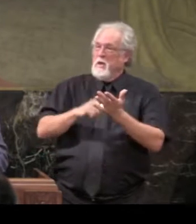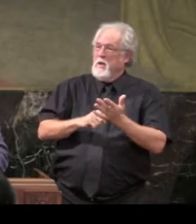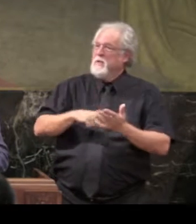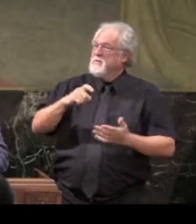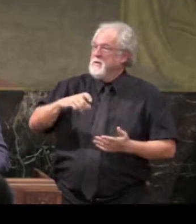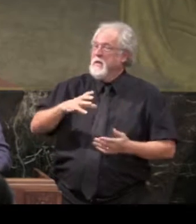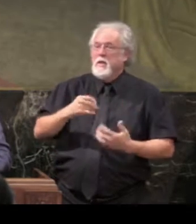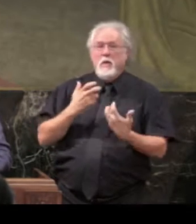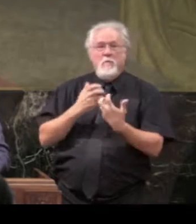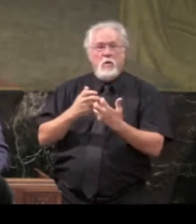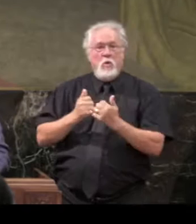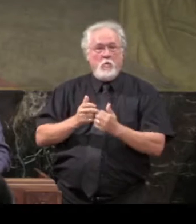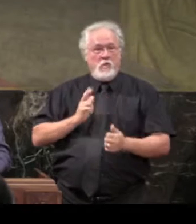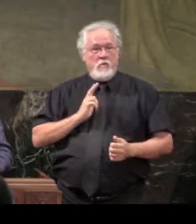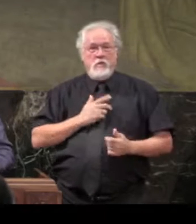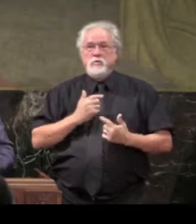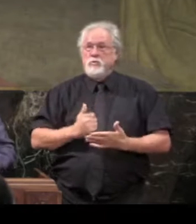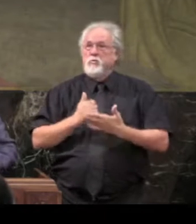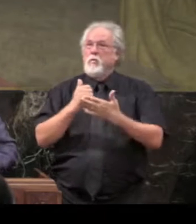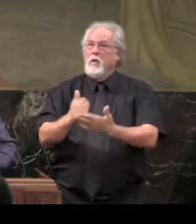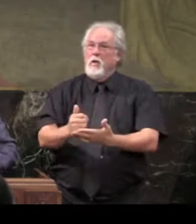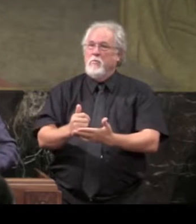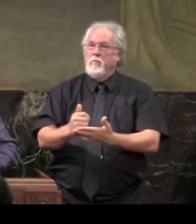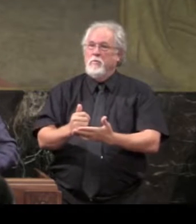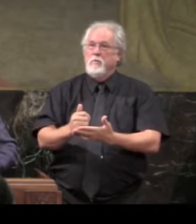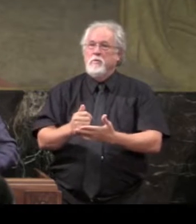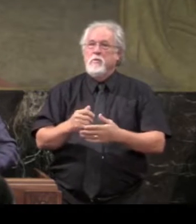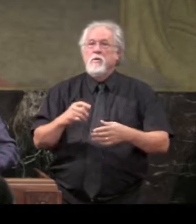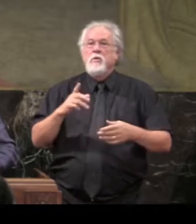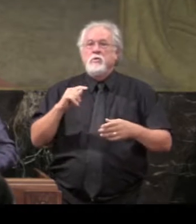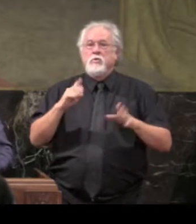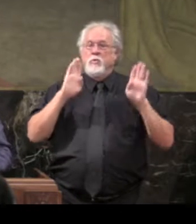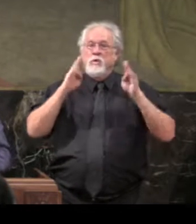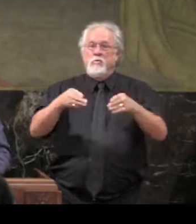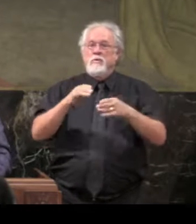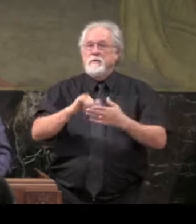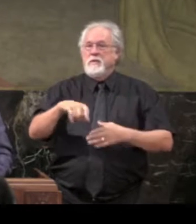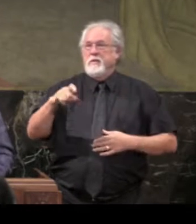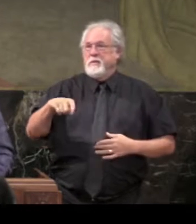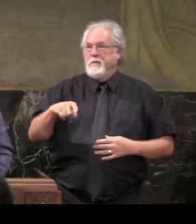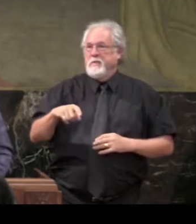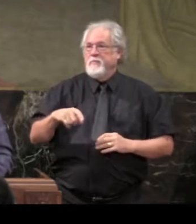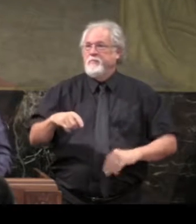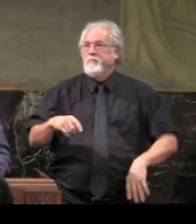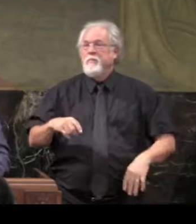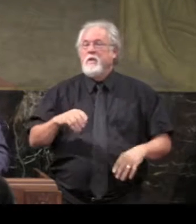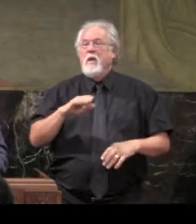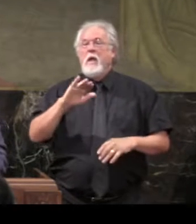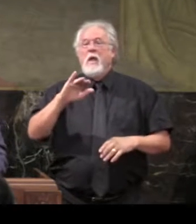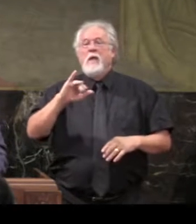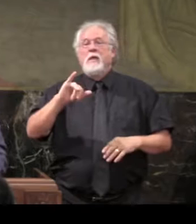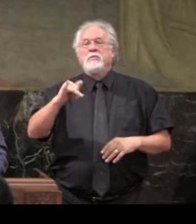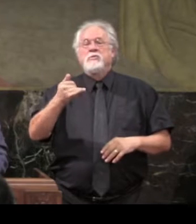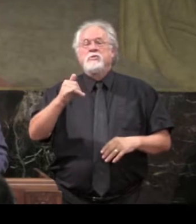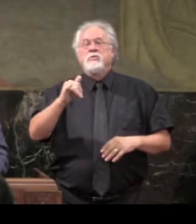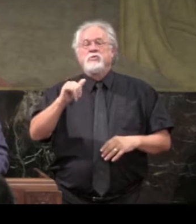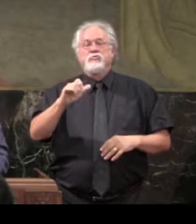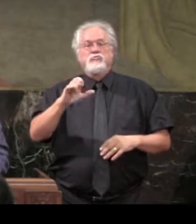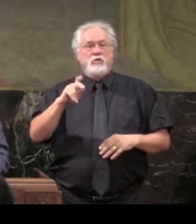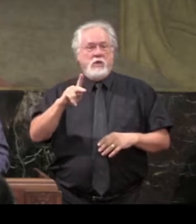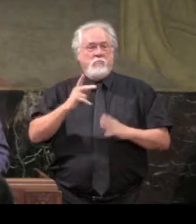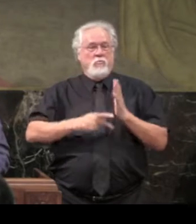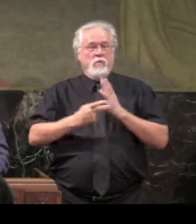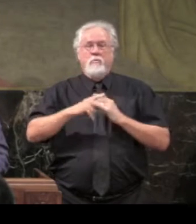they're partnering with us to help in a significant way to address that need. The JAG program, Jobs for America's